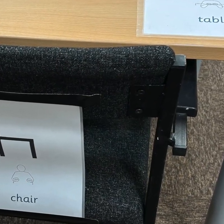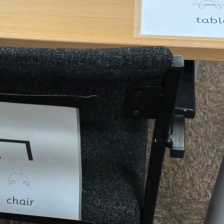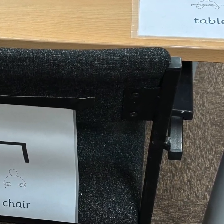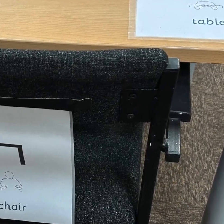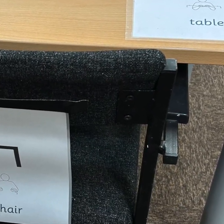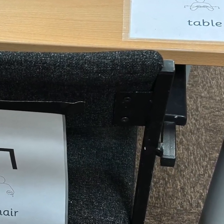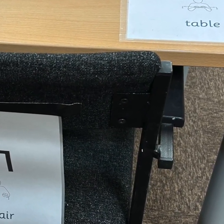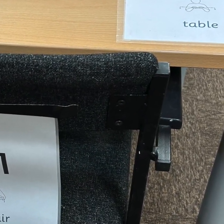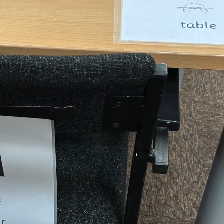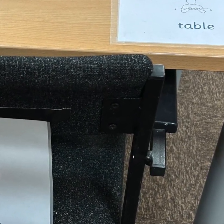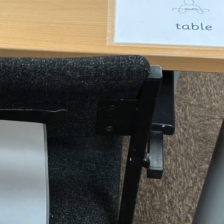even one for table.